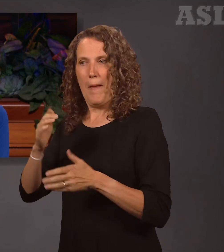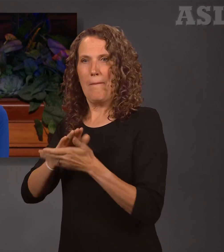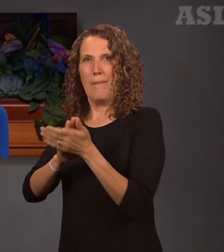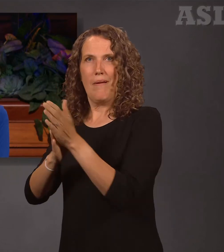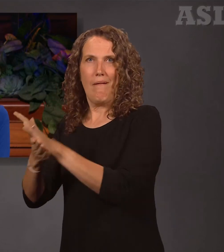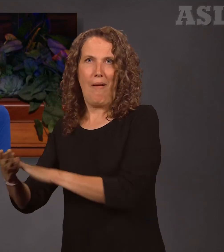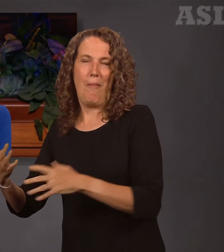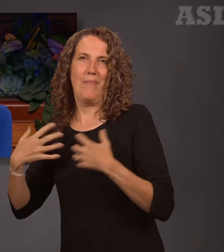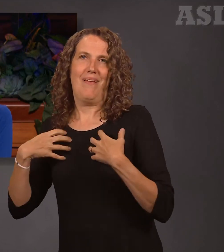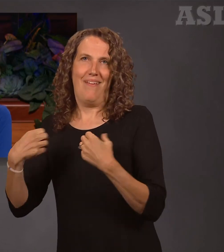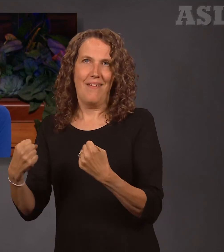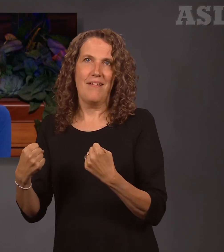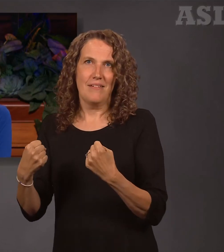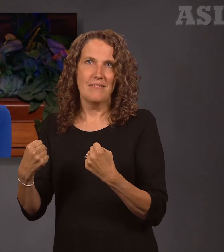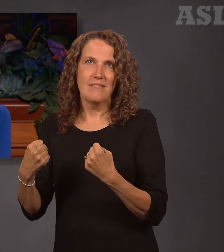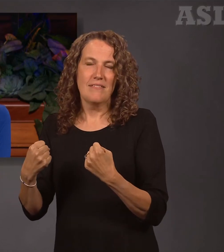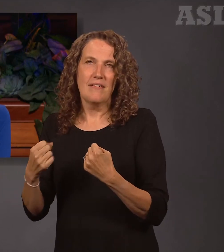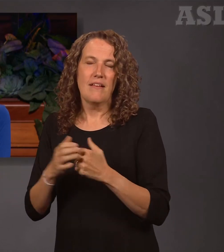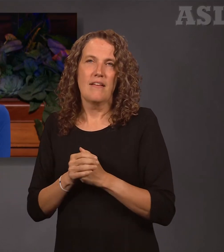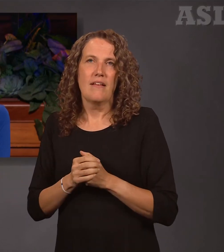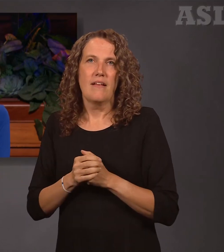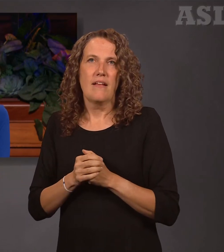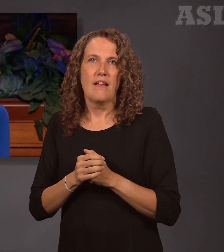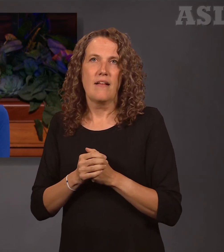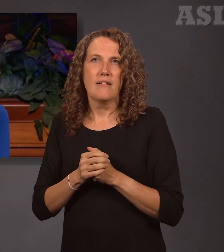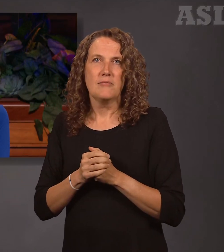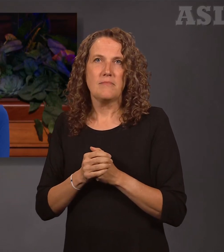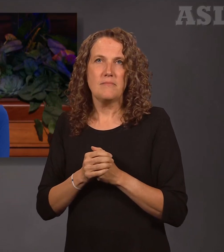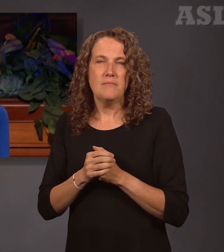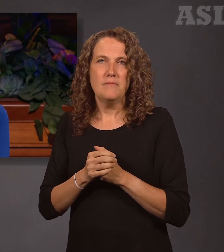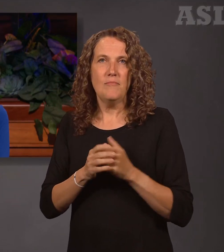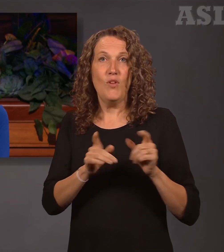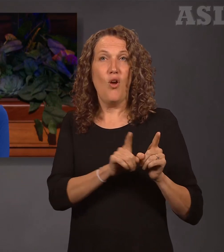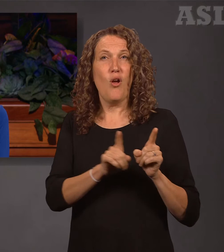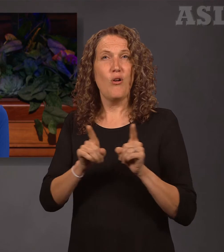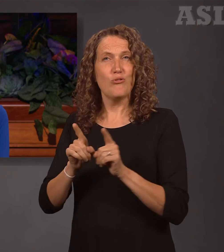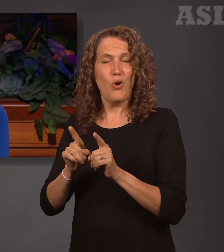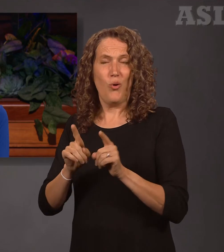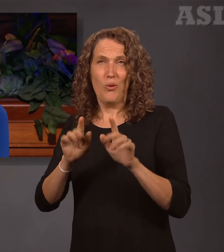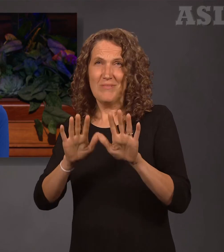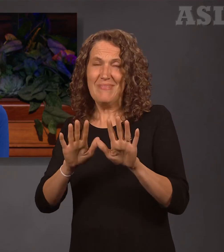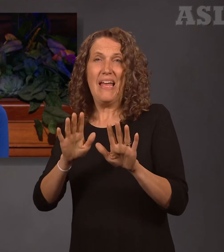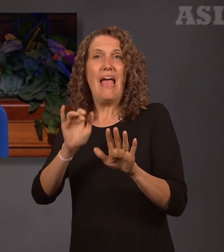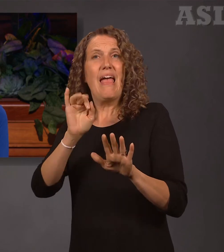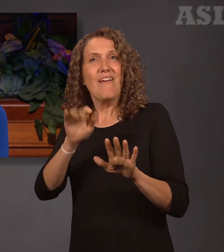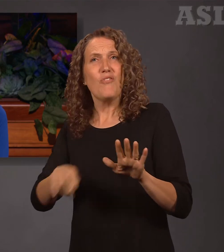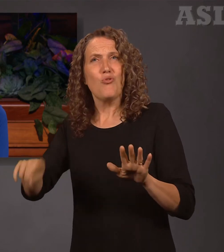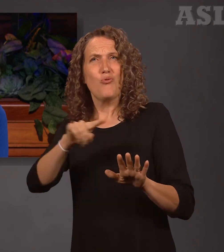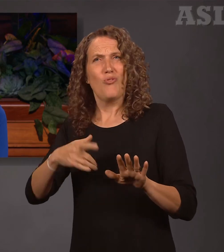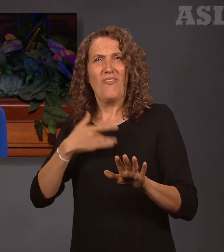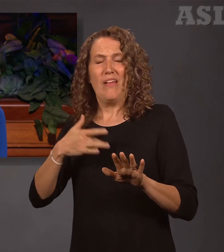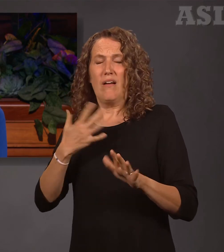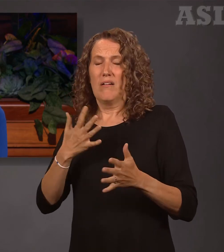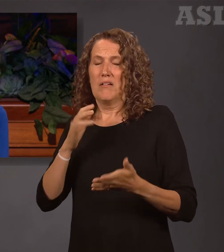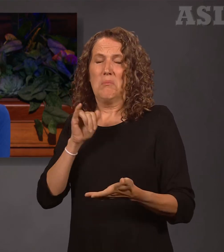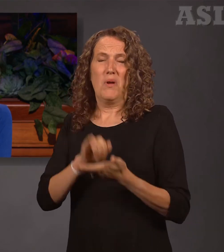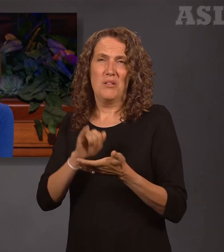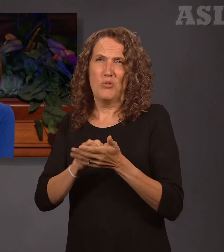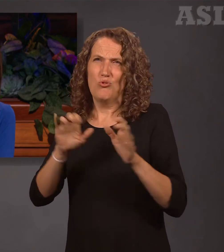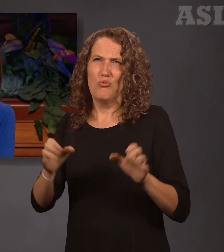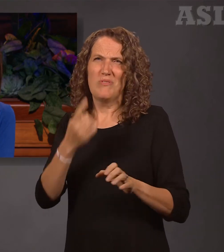were I also want to say that if the thought of taking action amid your pain feels impossible